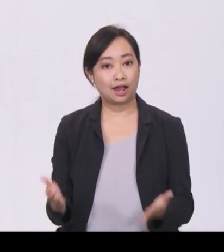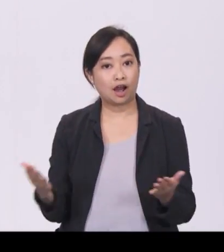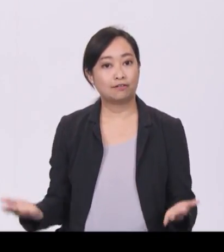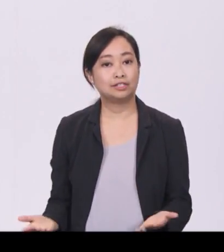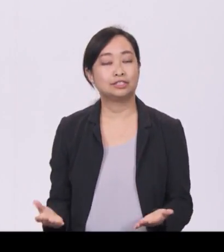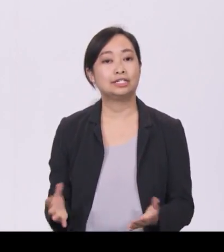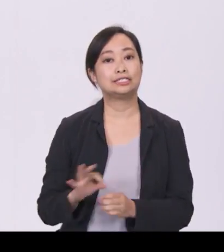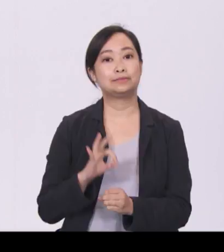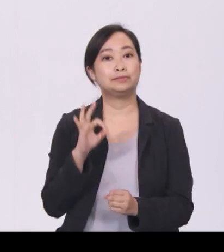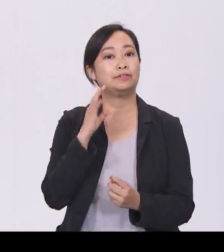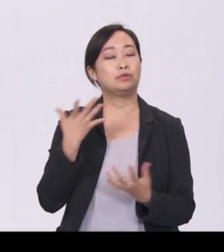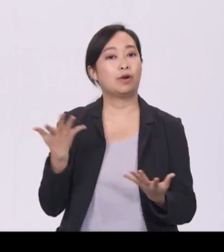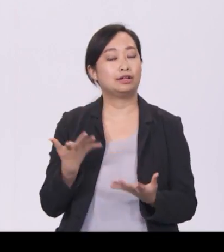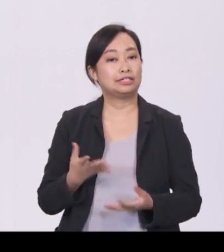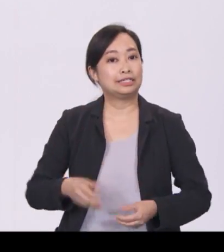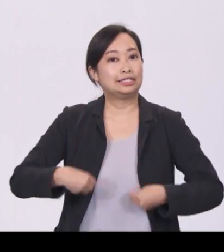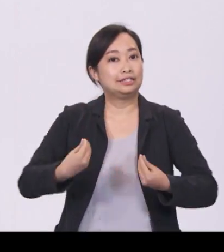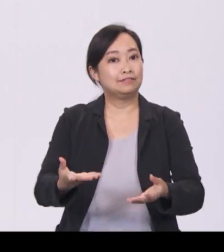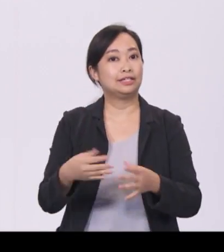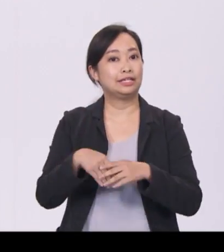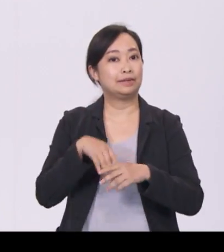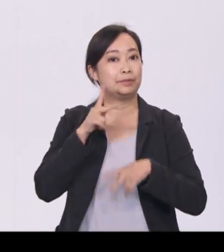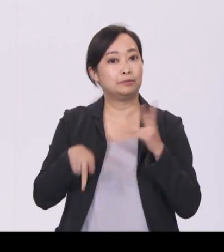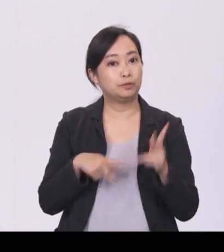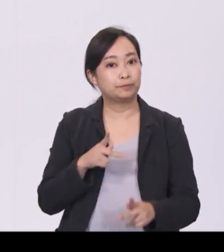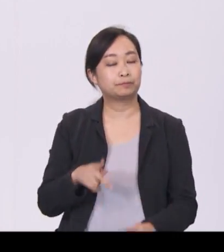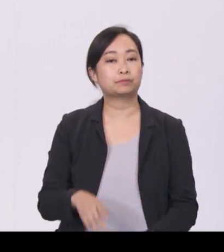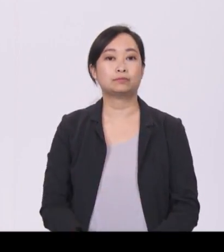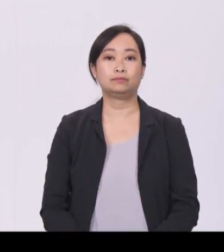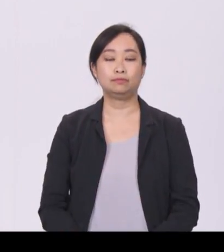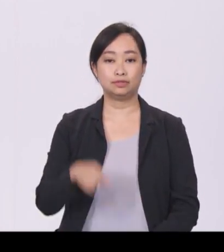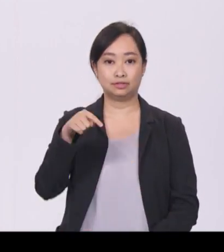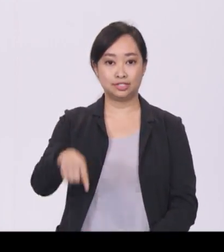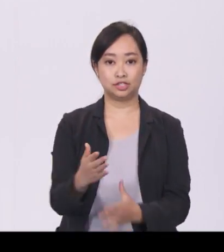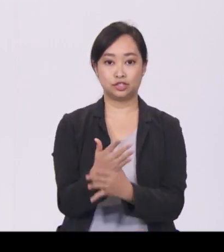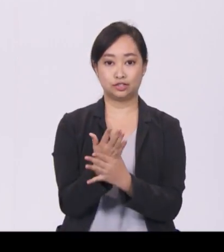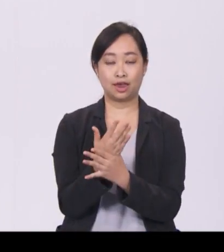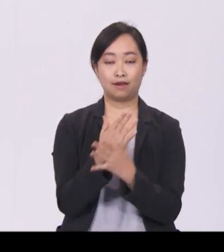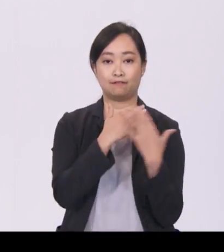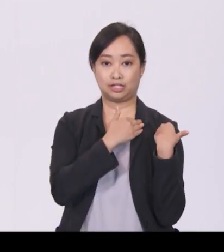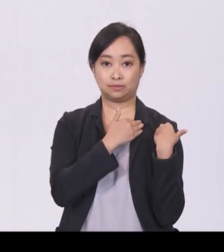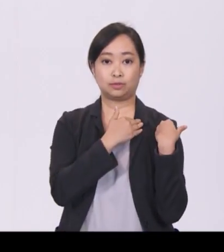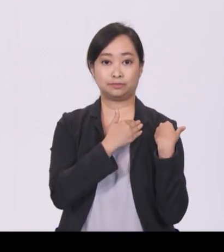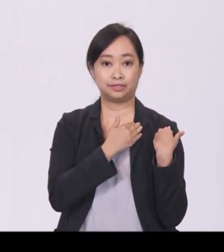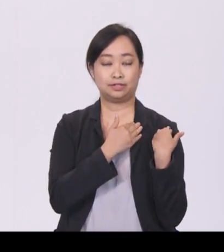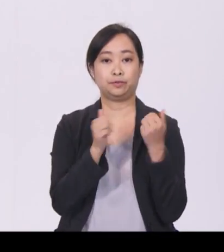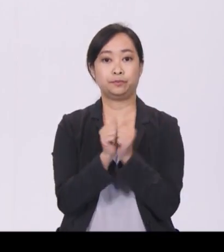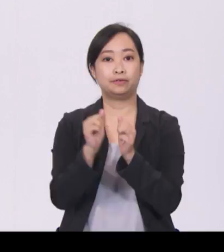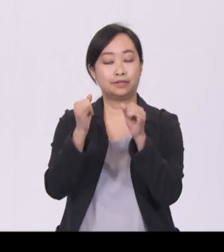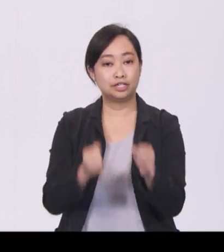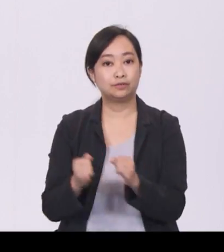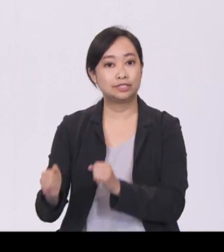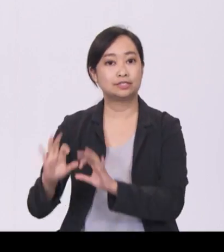in our people. It is this shared responsibility, with individuals, families, community